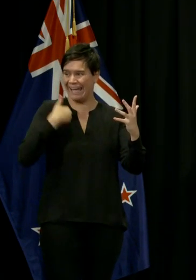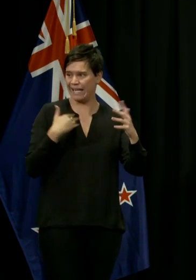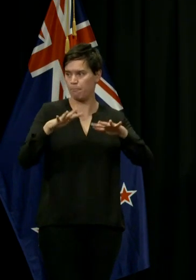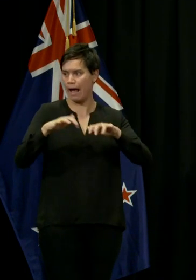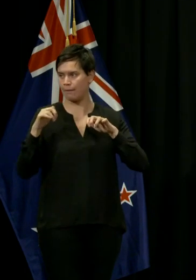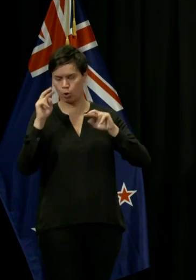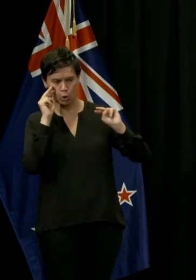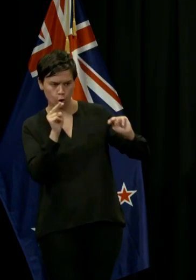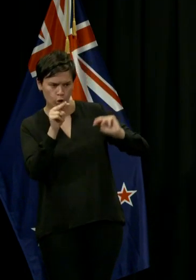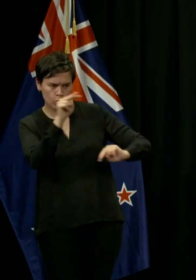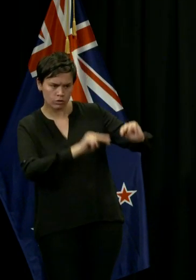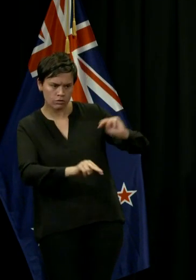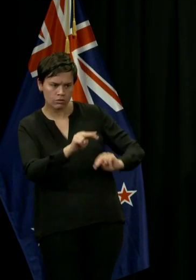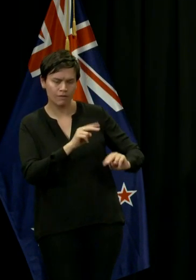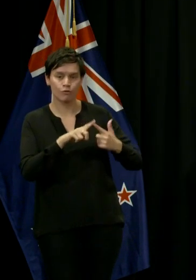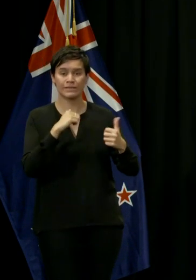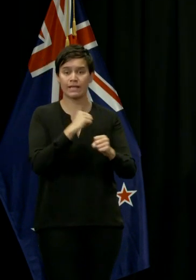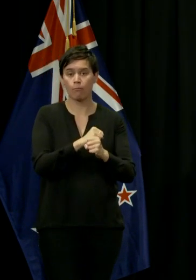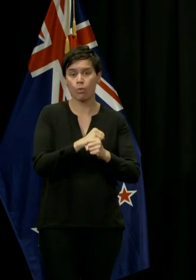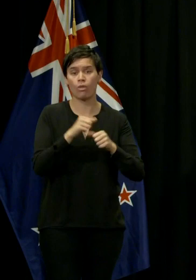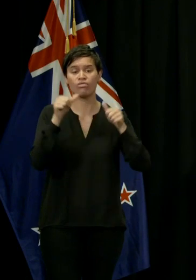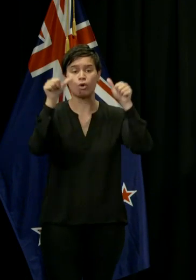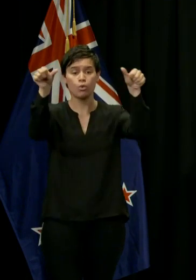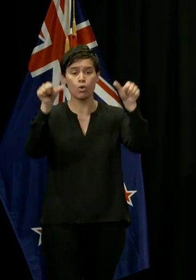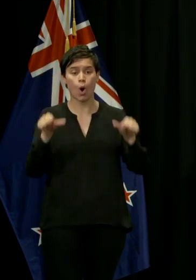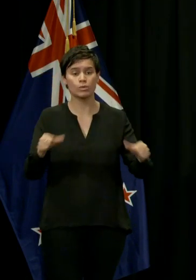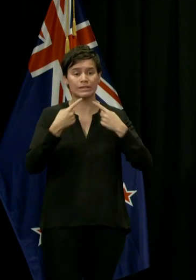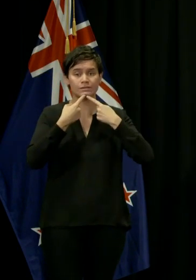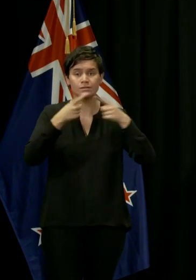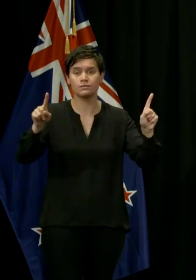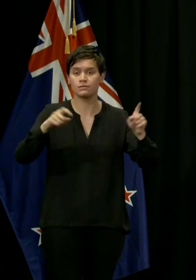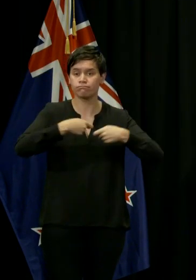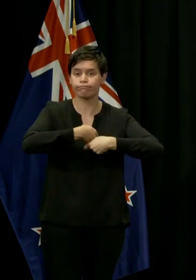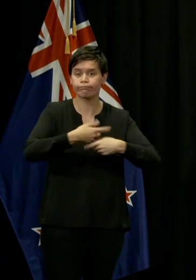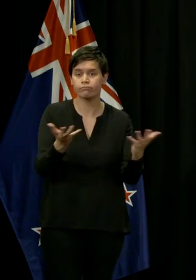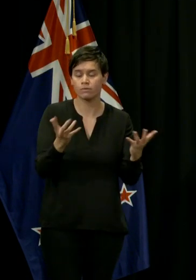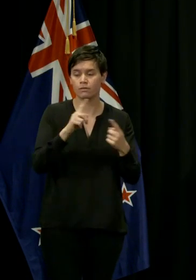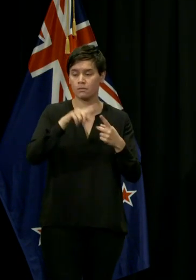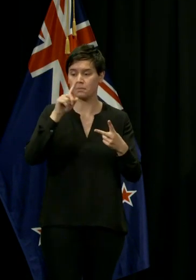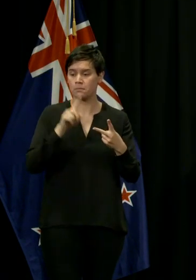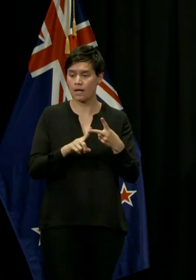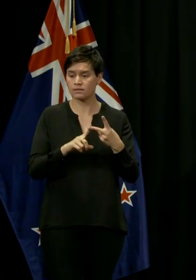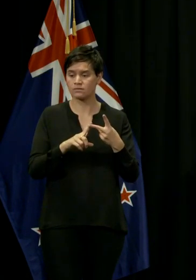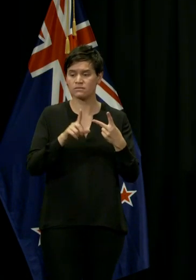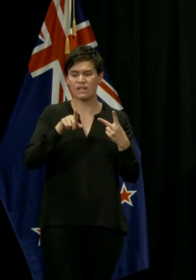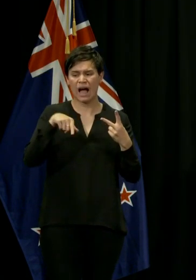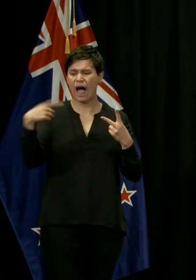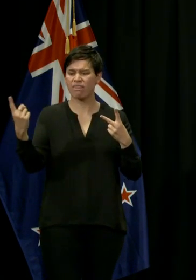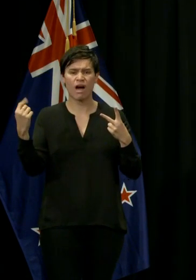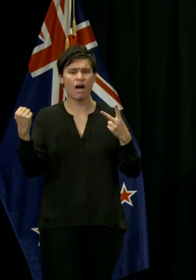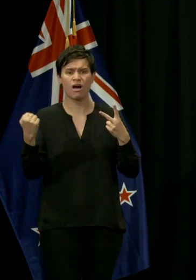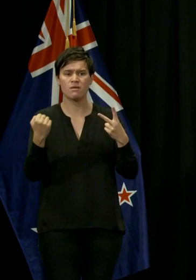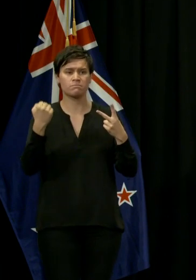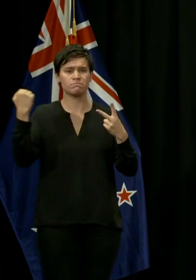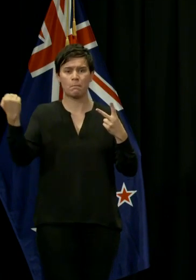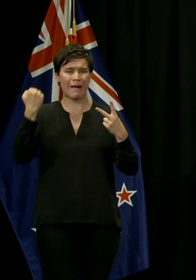civil defence powers, and we will work through how we can do that in a way that is responsible and aligns with what we have set out